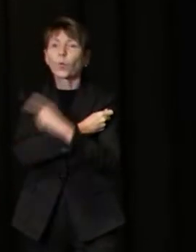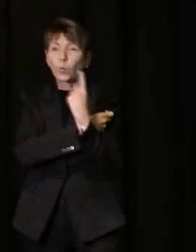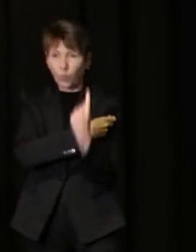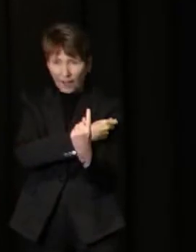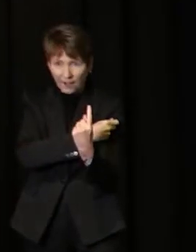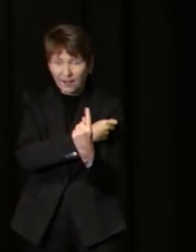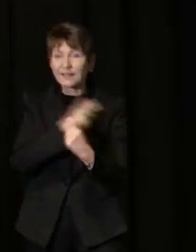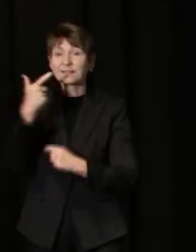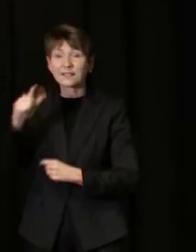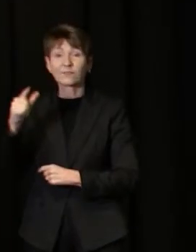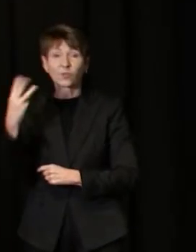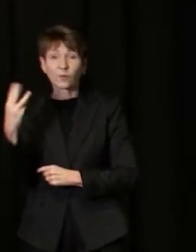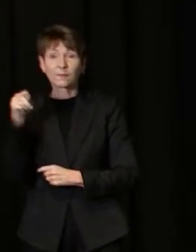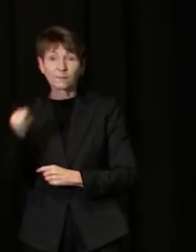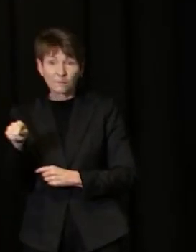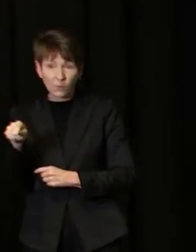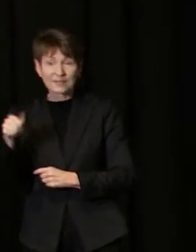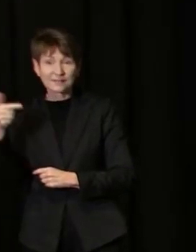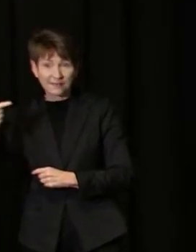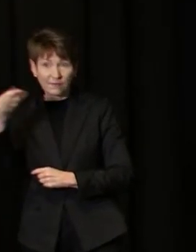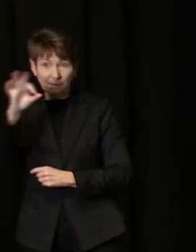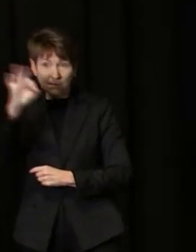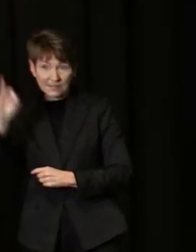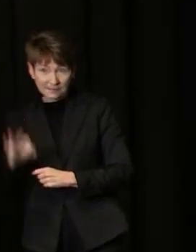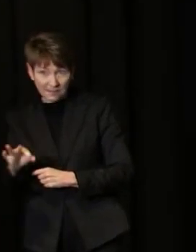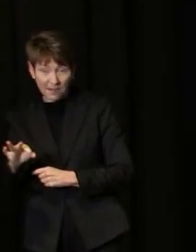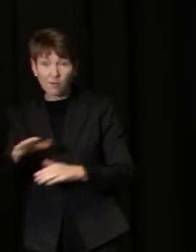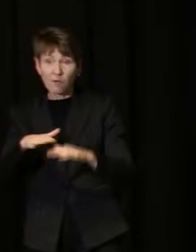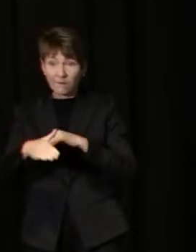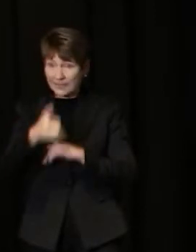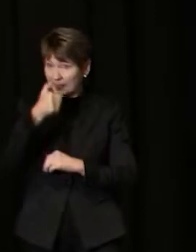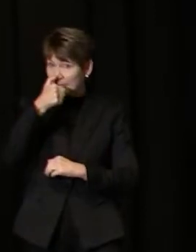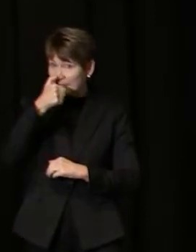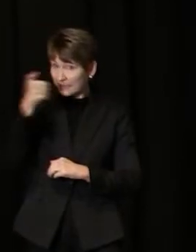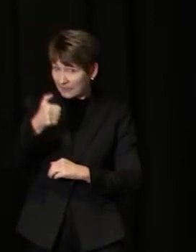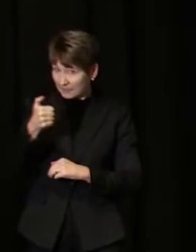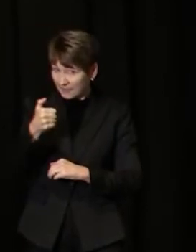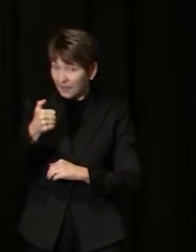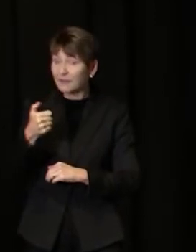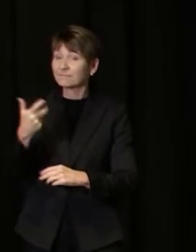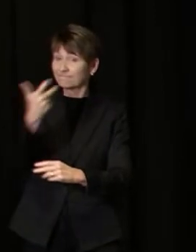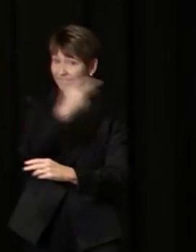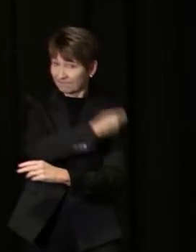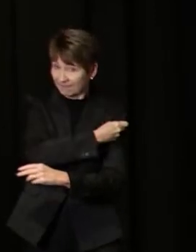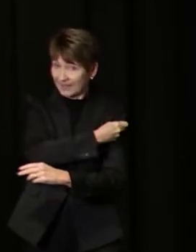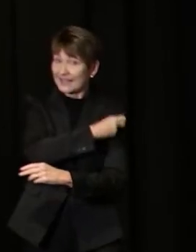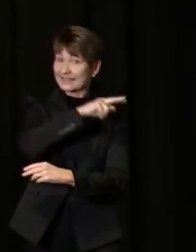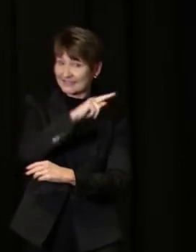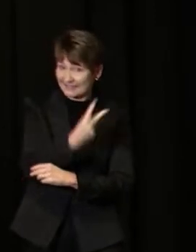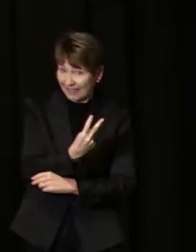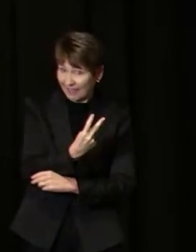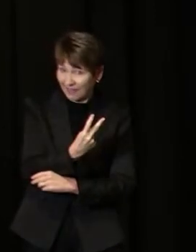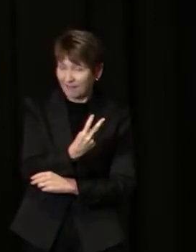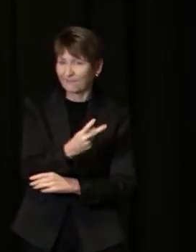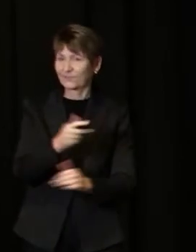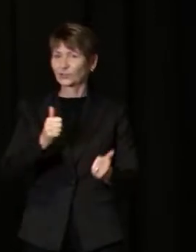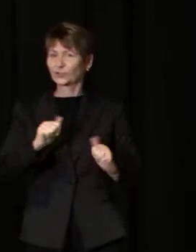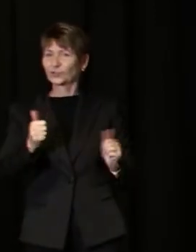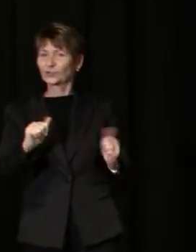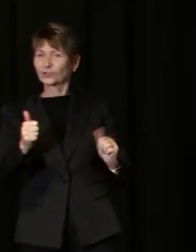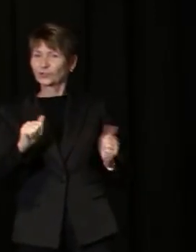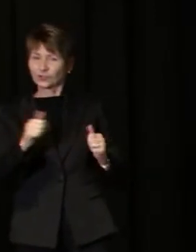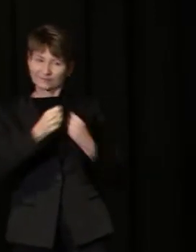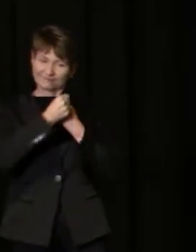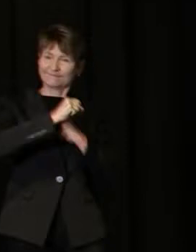and 73.7% of 16 plus have received a second dose and are fully vaccinated against the